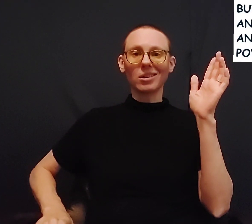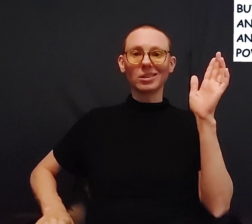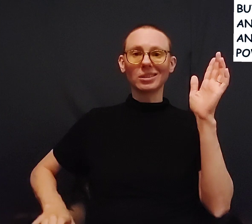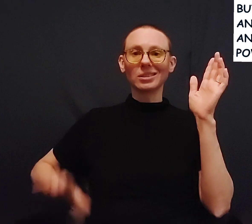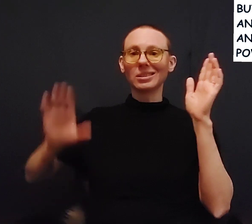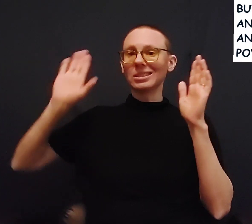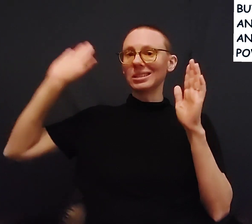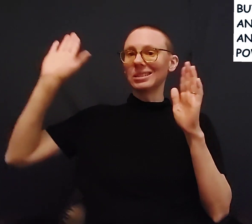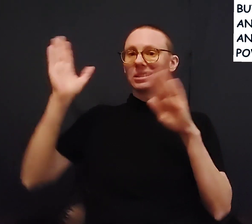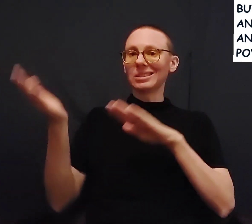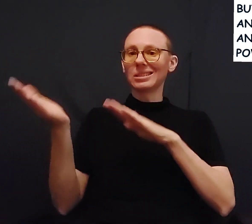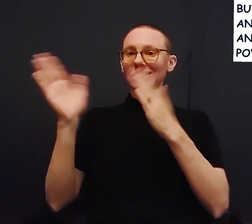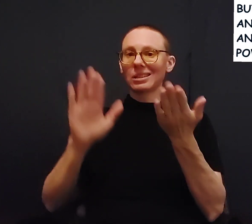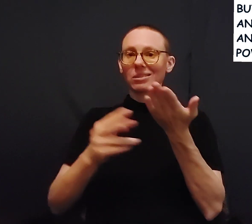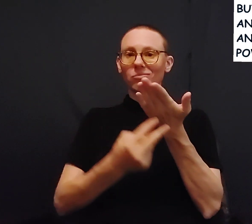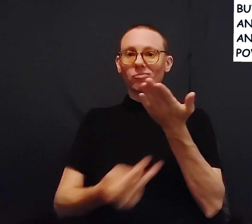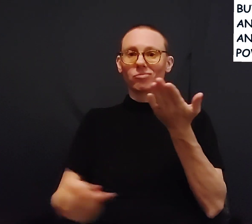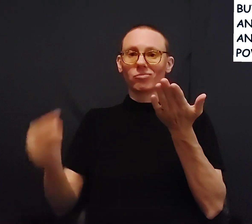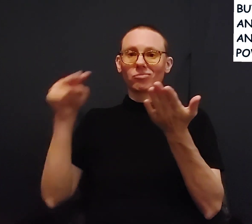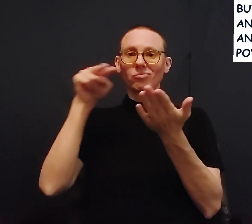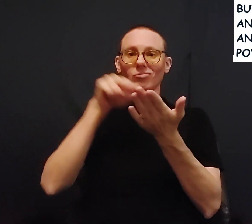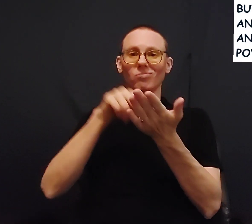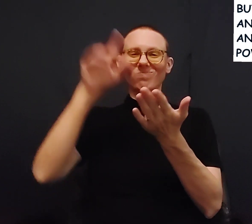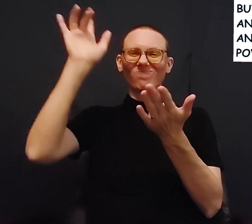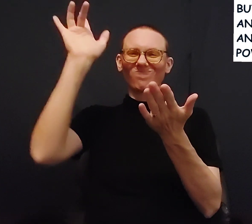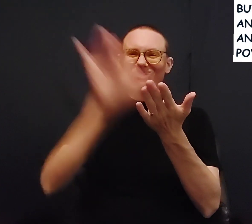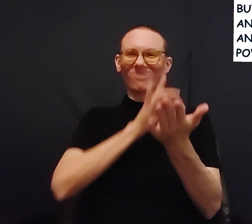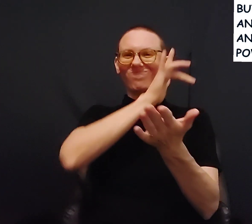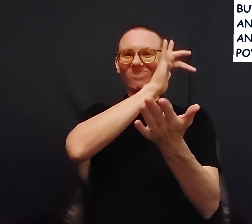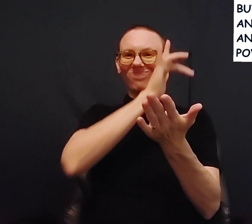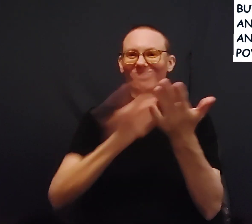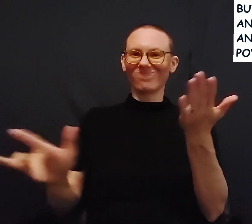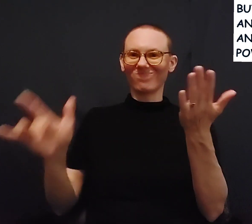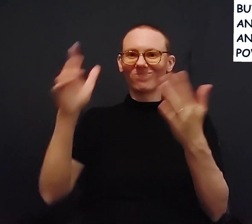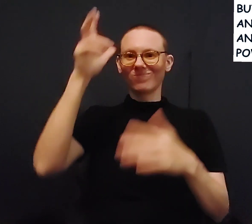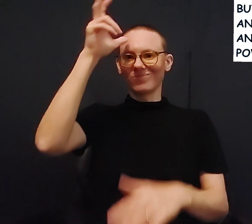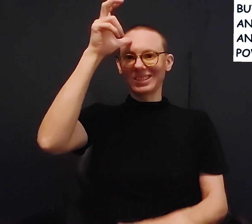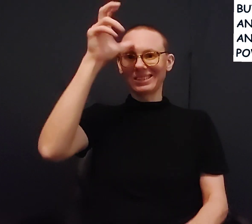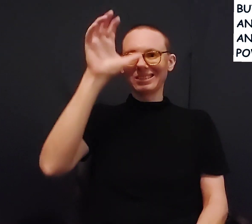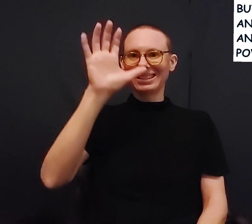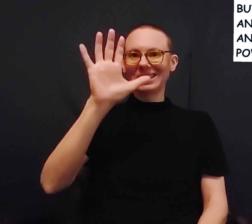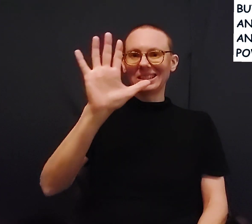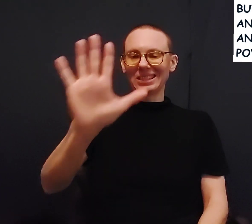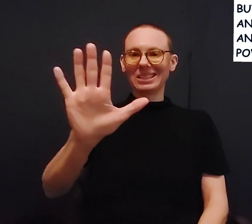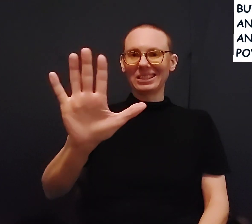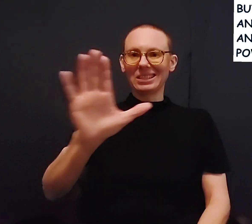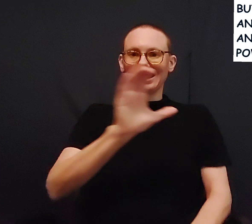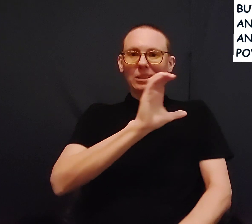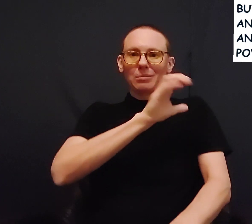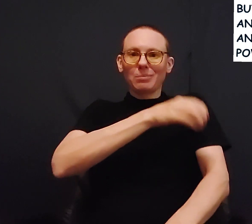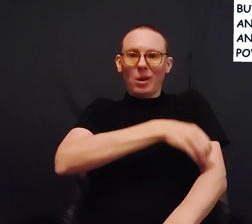But Christ's death and resurrection annulled Satan's power of